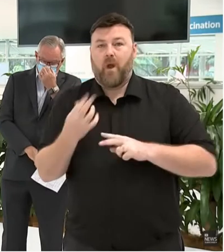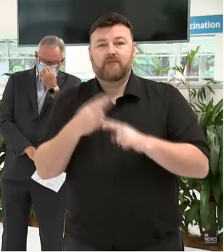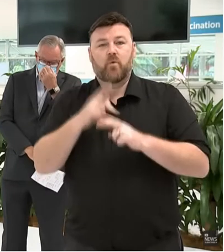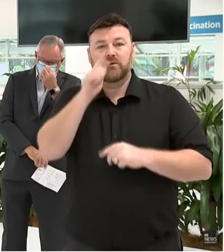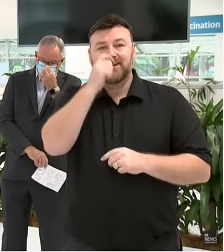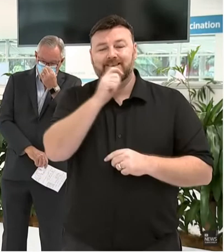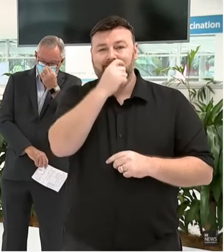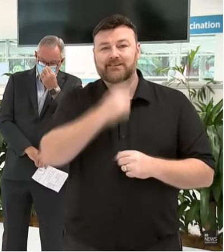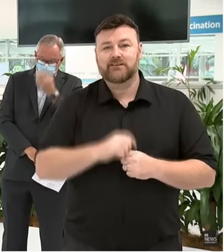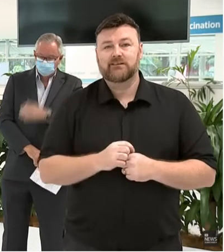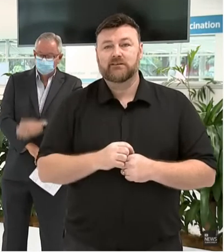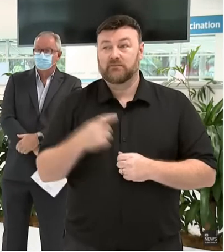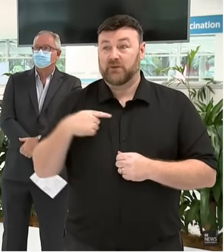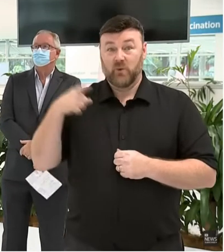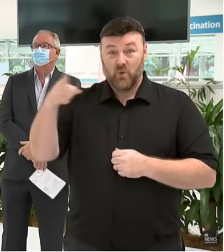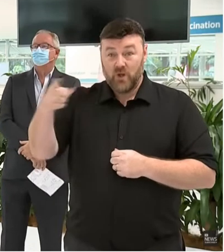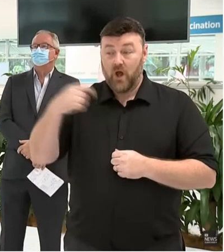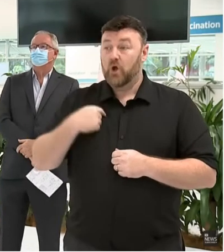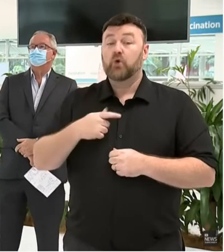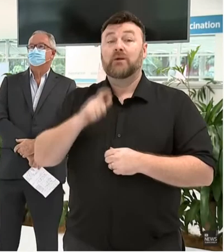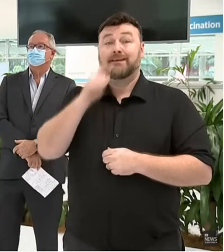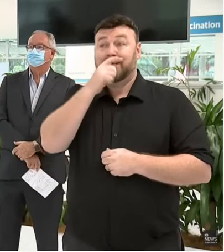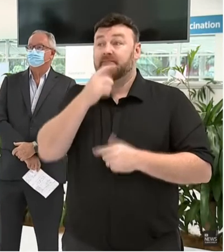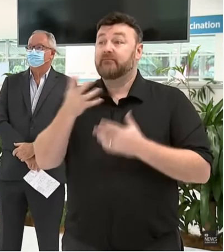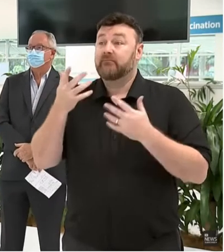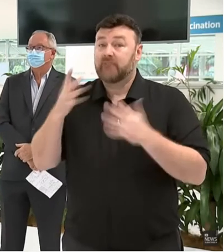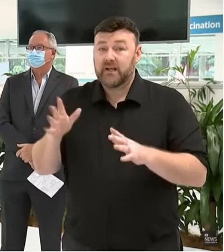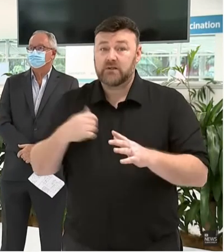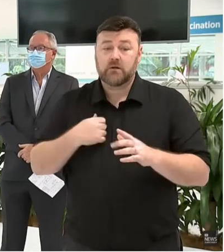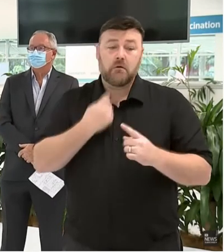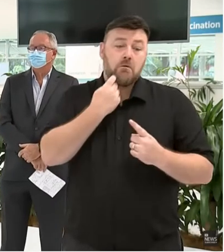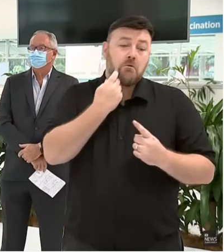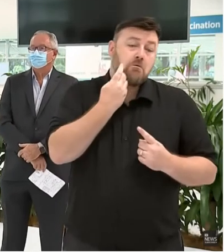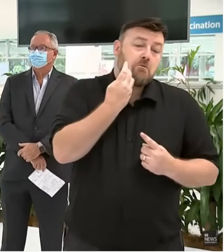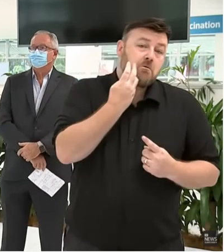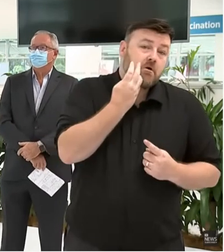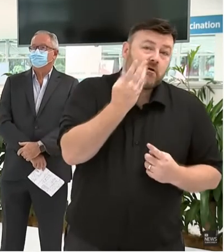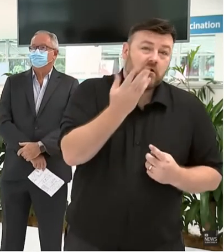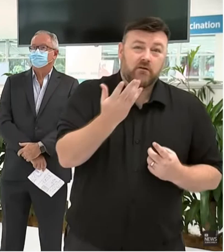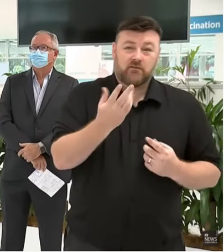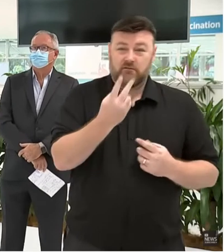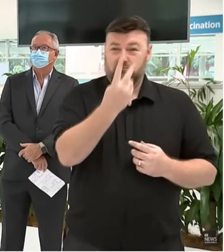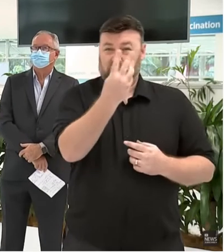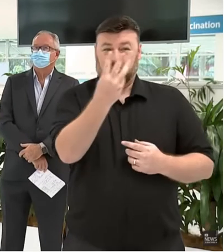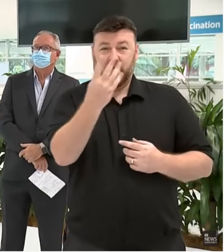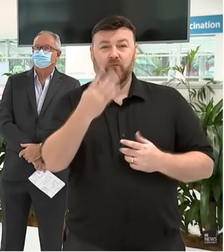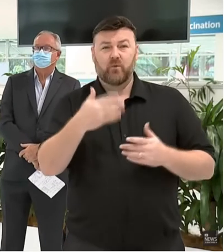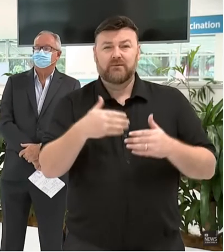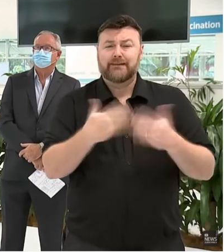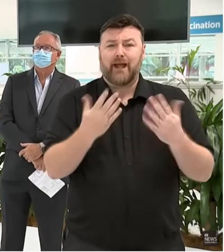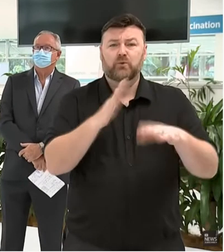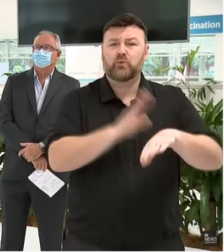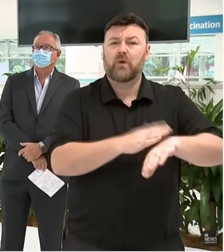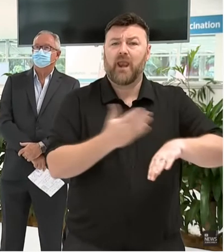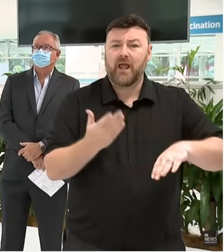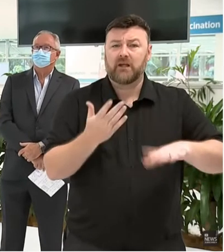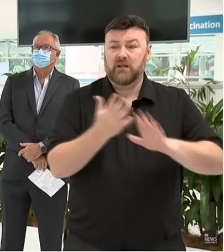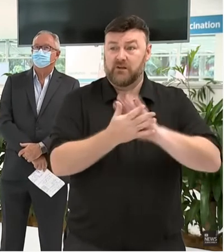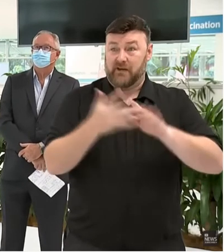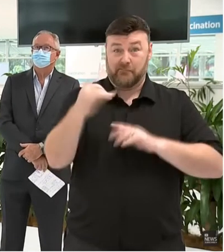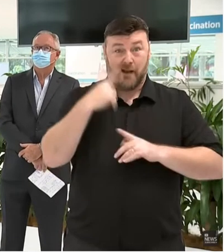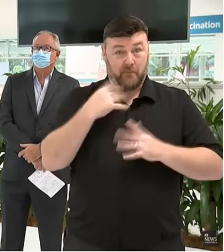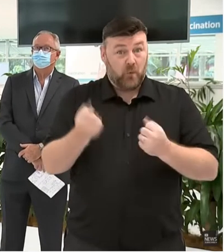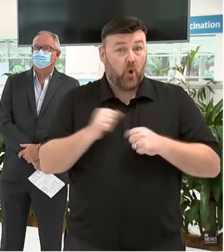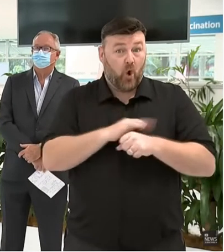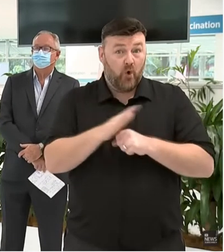turnaround time is longer, and as a result, we will have more people in the community with COVID than if those test lines